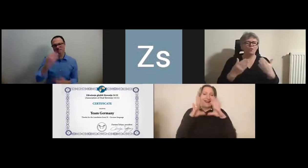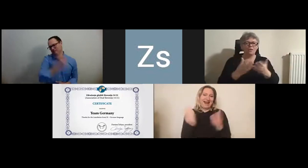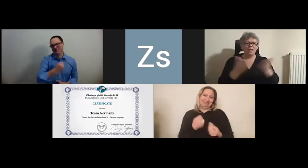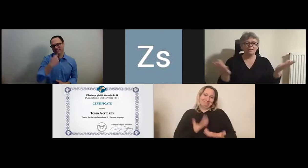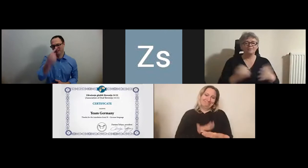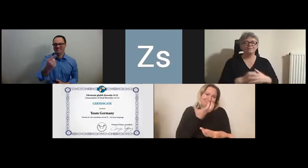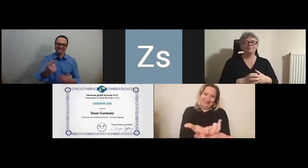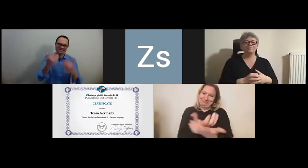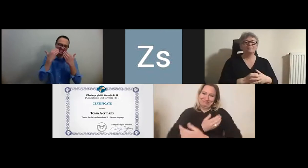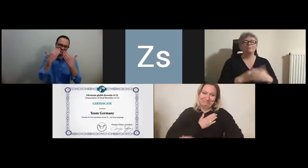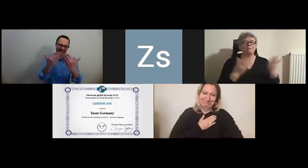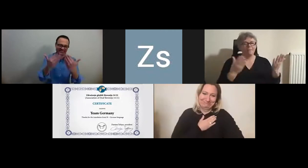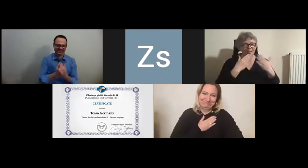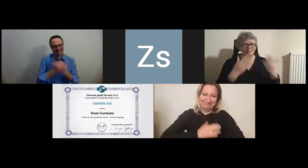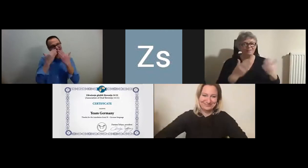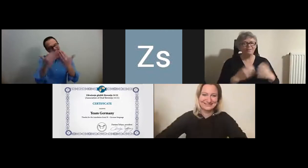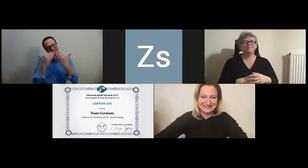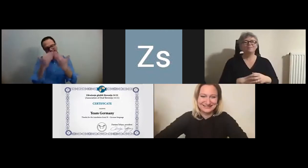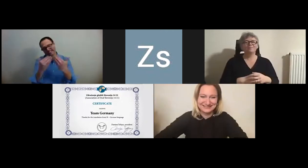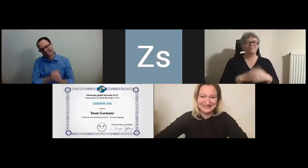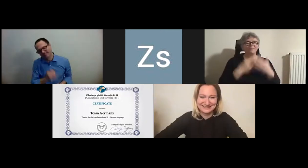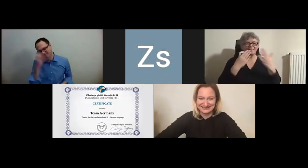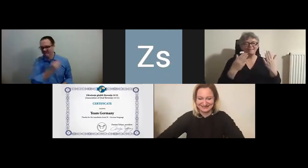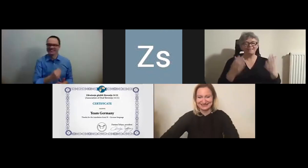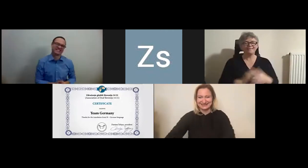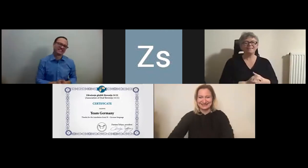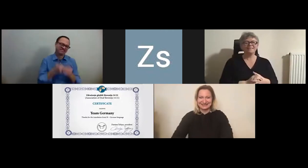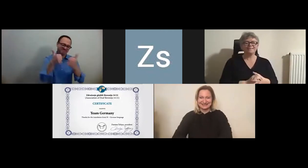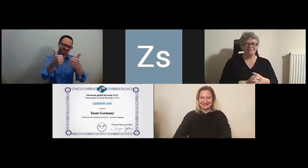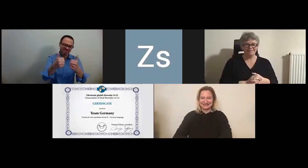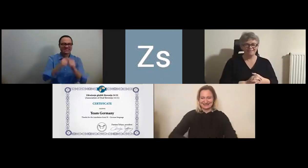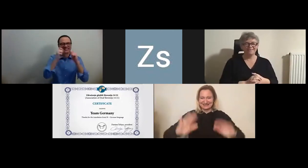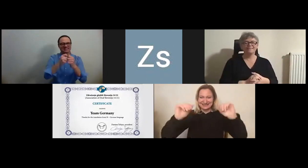so, so much. That's all I have to say.